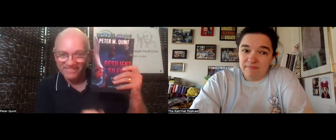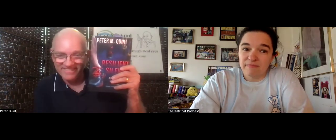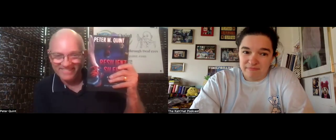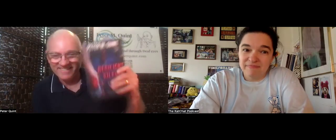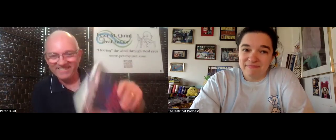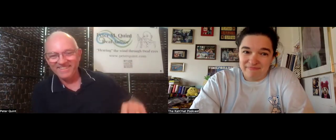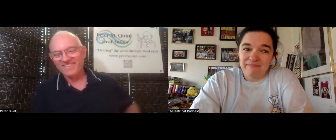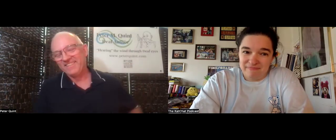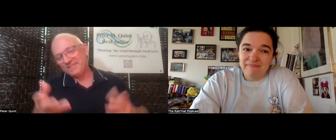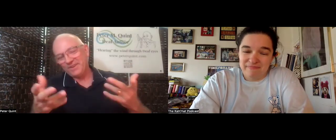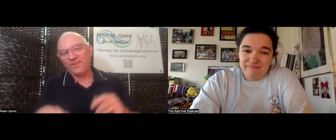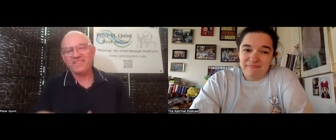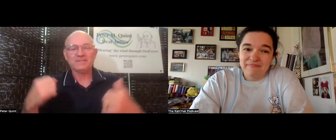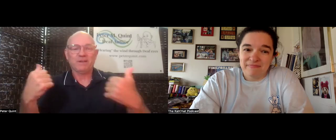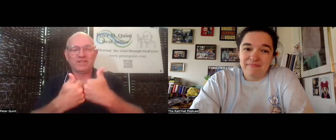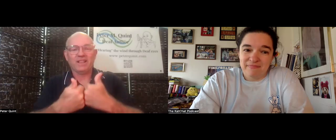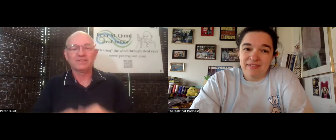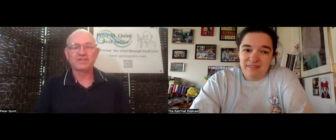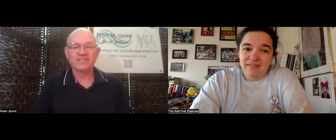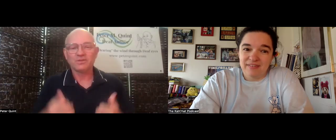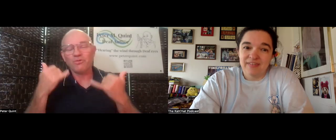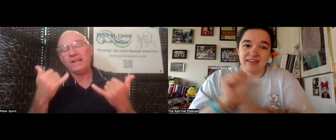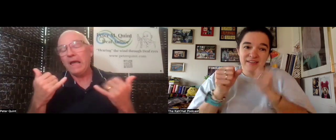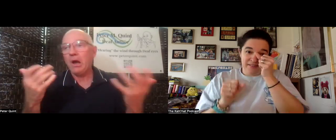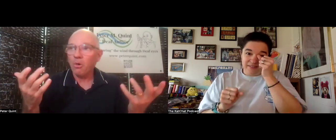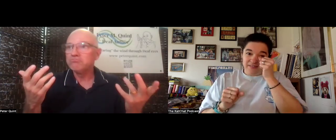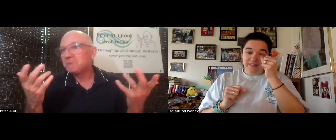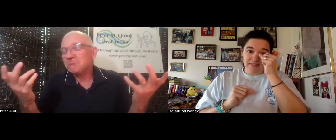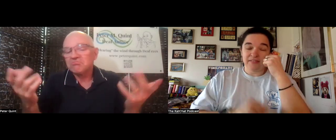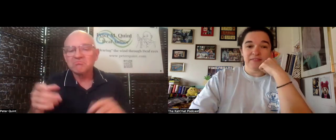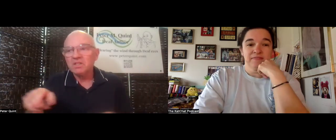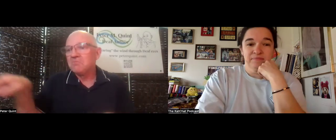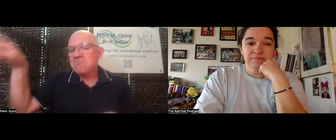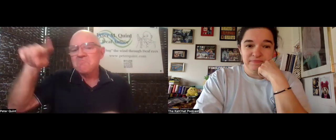art. So that's my challenge. So right now,